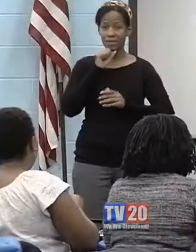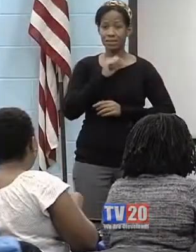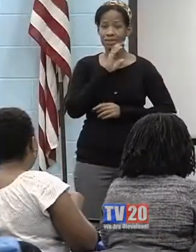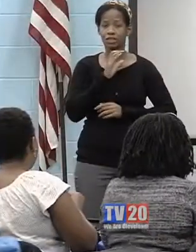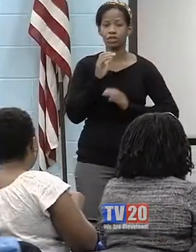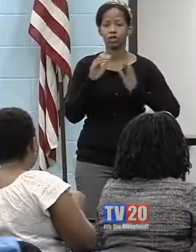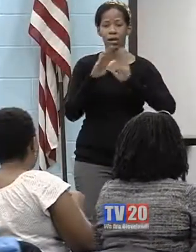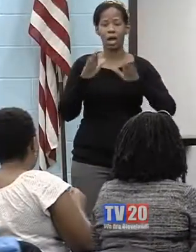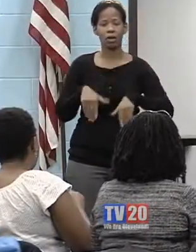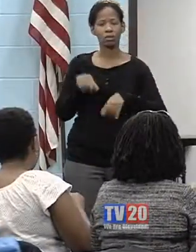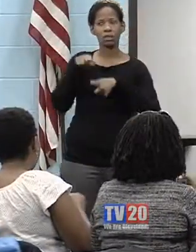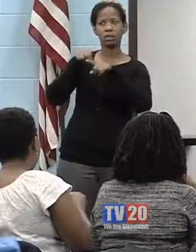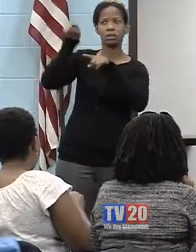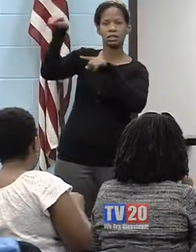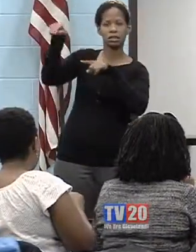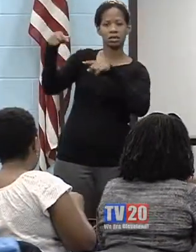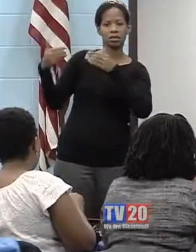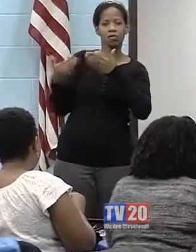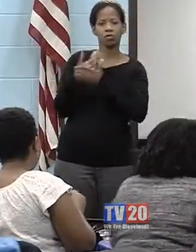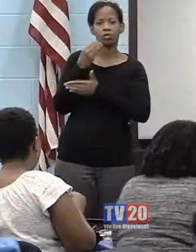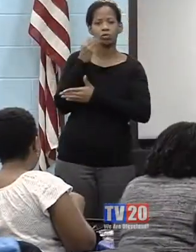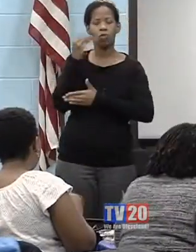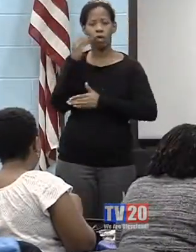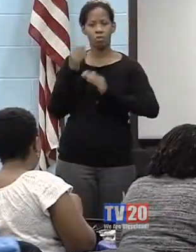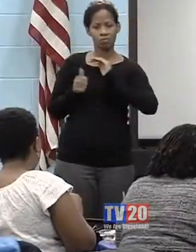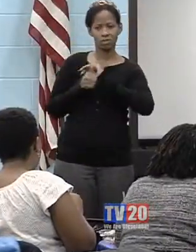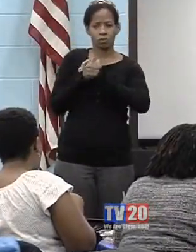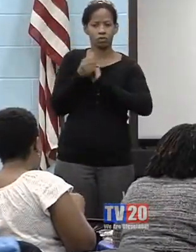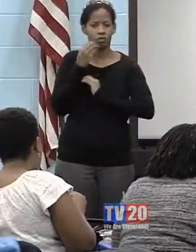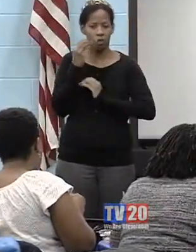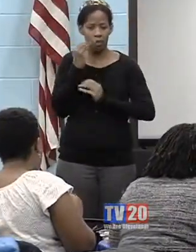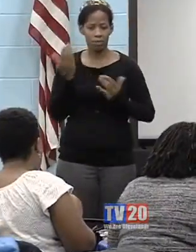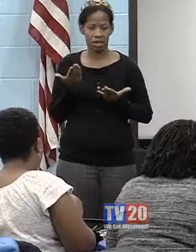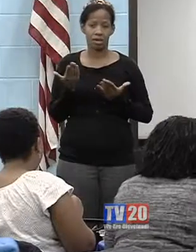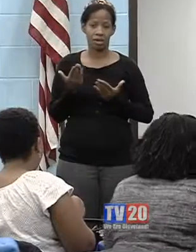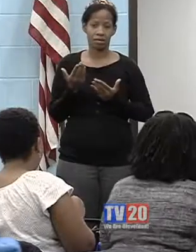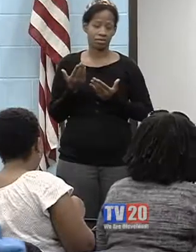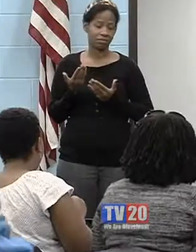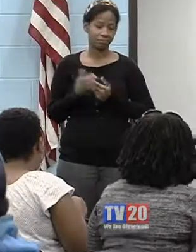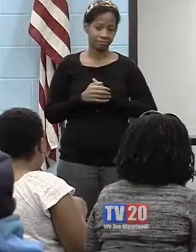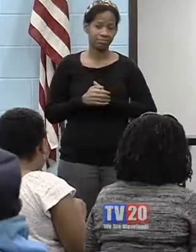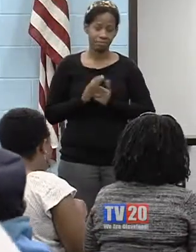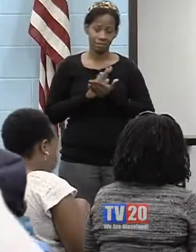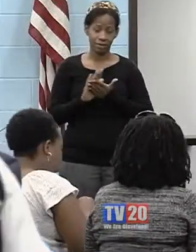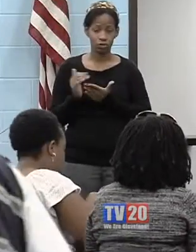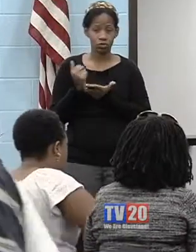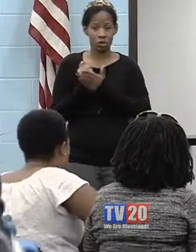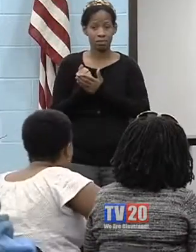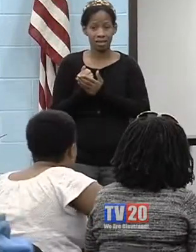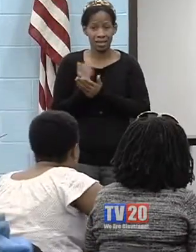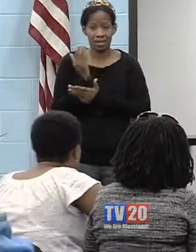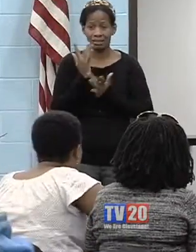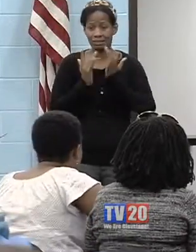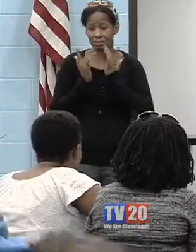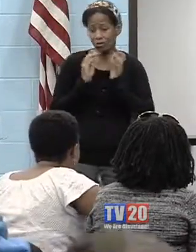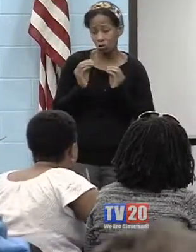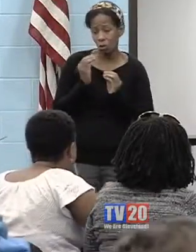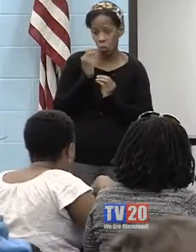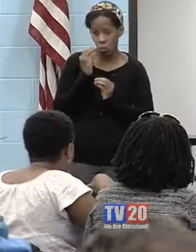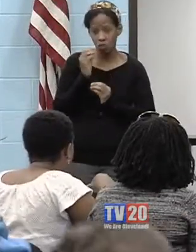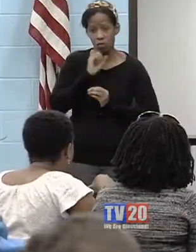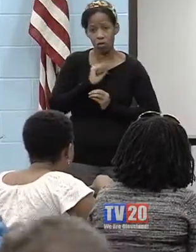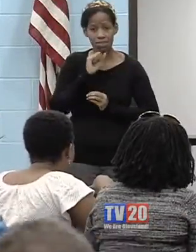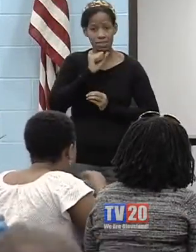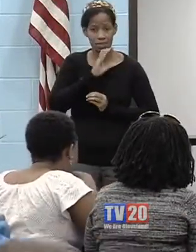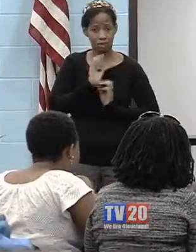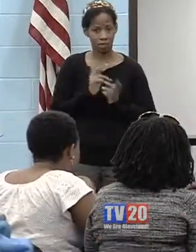Guest House, which was the first homeless shelter in the state of Ohio, right here on the campus of Fairhill Partners. So a few housekeeping